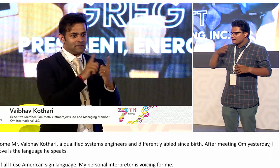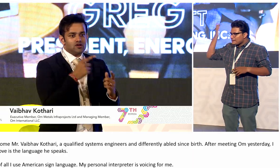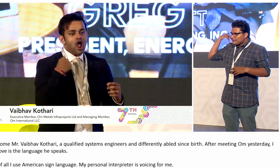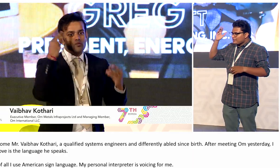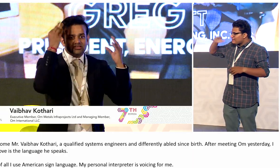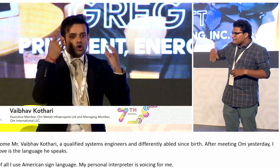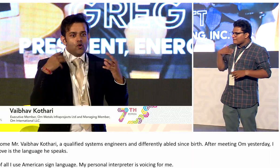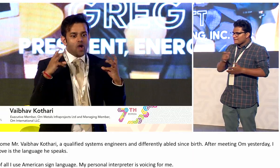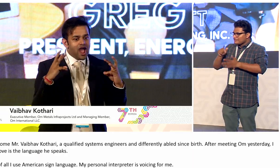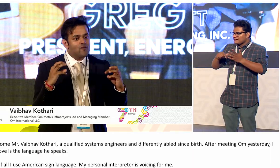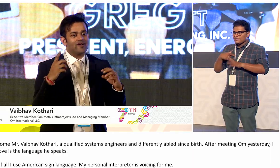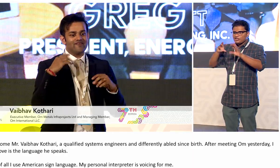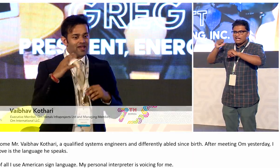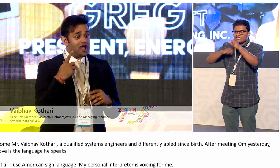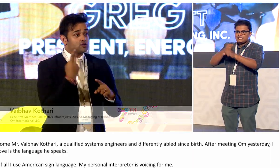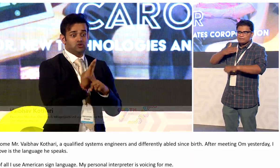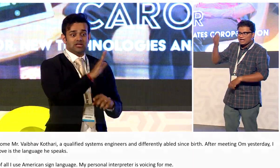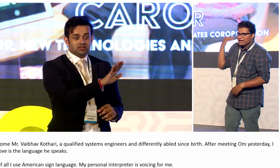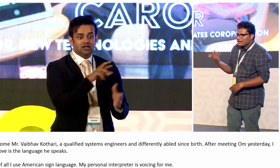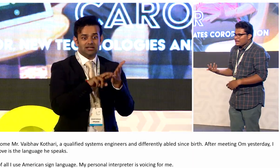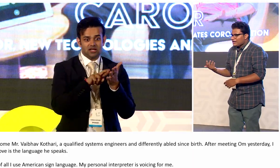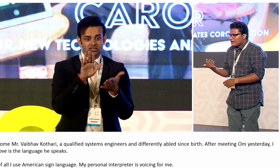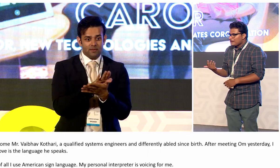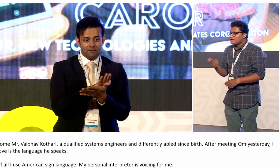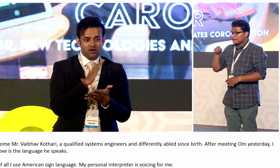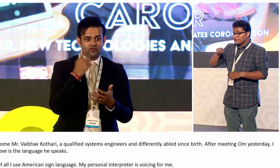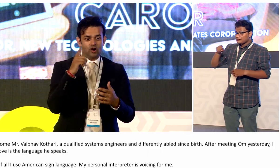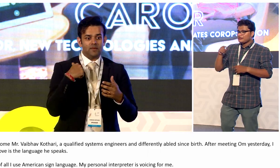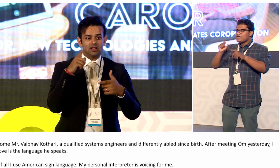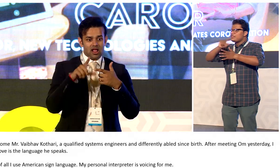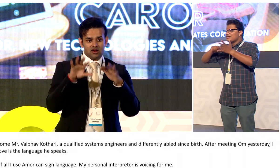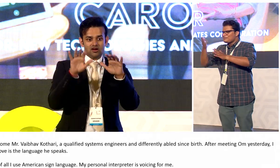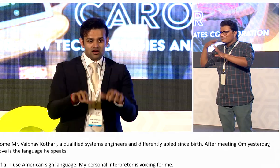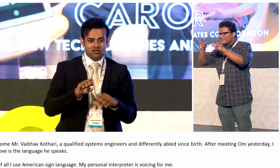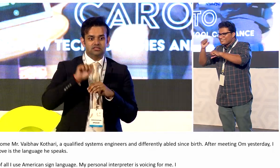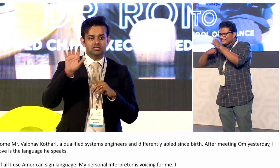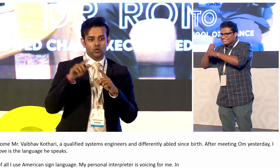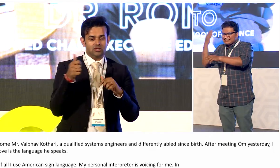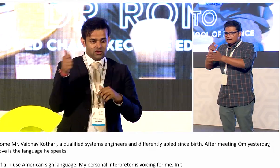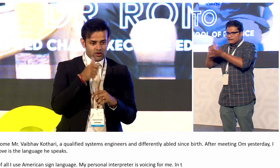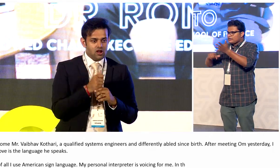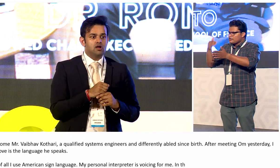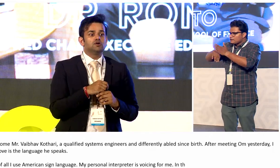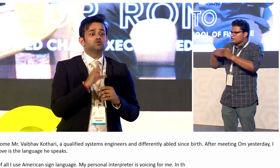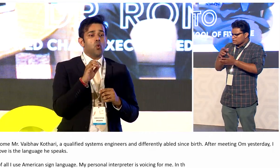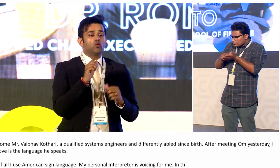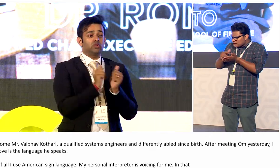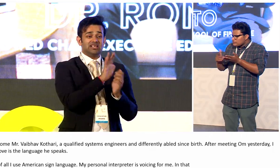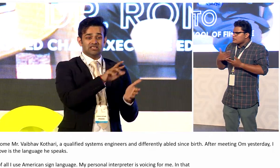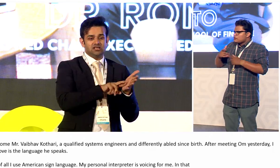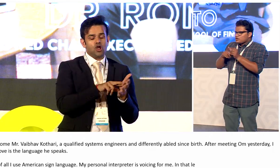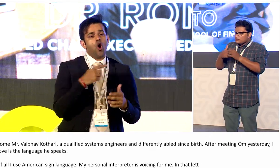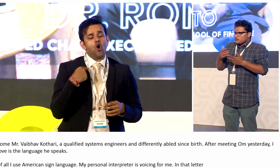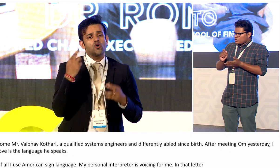written letter 10 years ago. You know, in that letter that he mentioned, I used his research. I cited